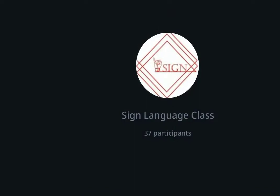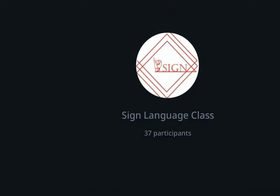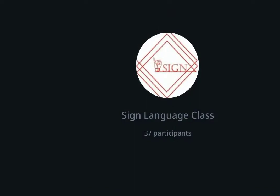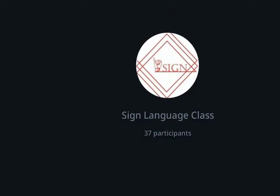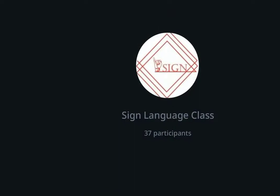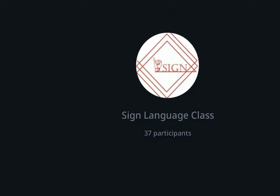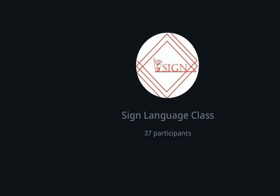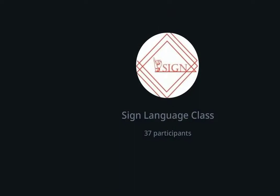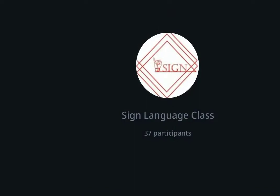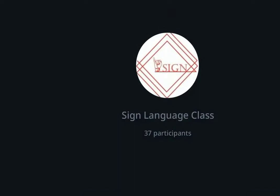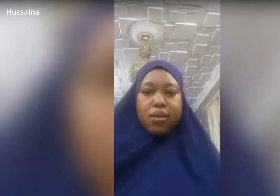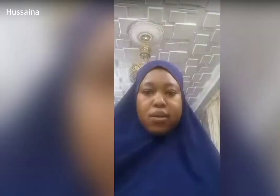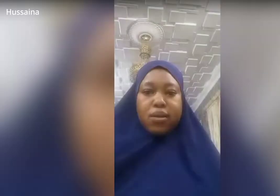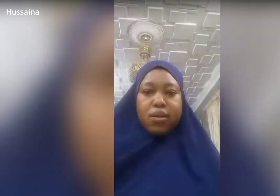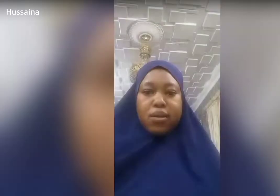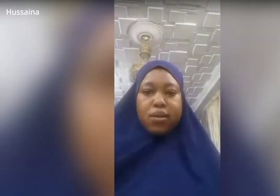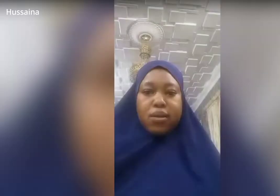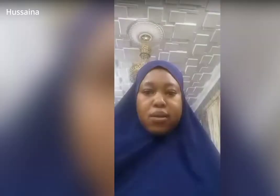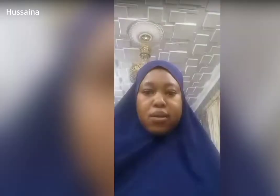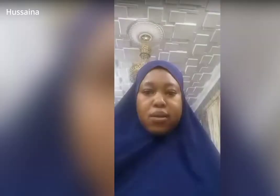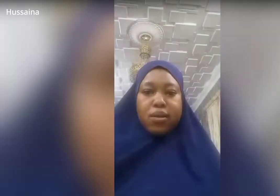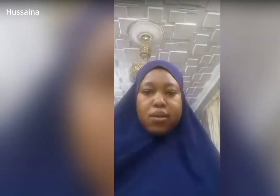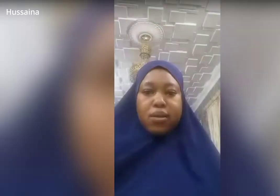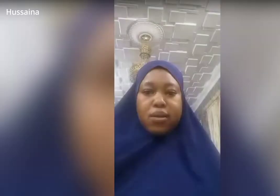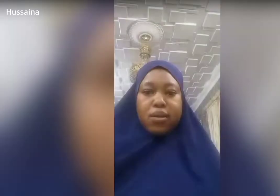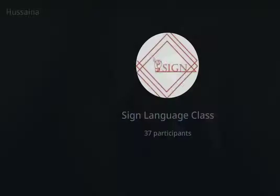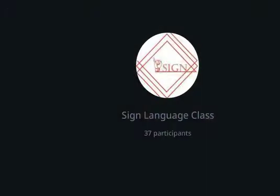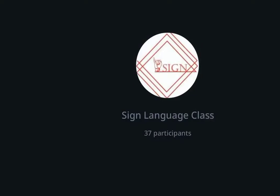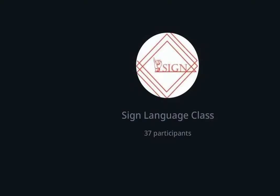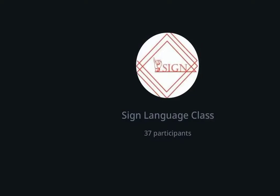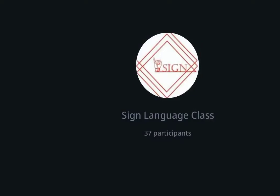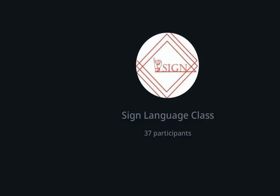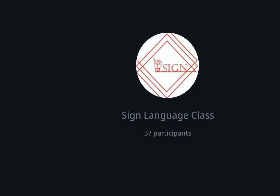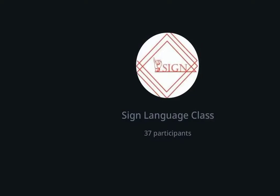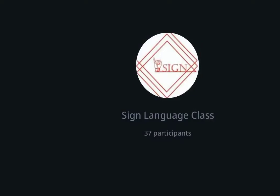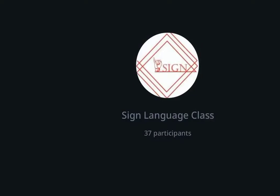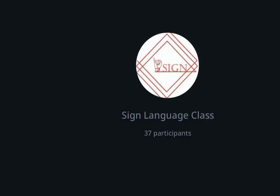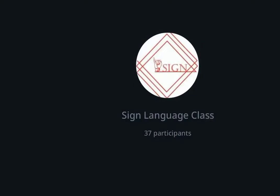you. You're welcome. Okay. Thank you. So Hussaina, you're going to sign